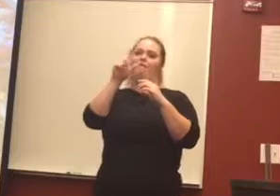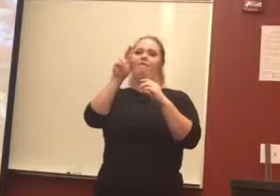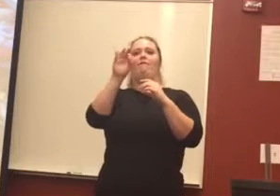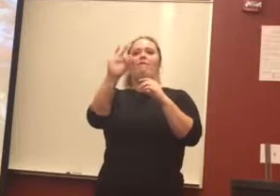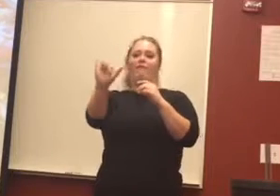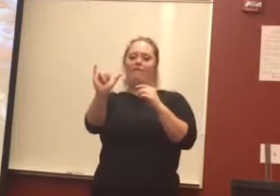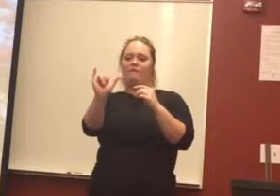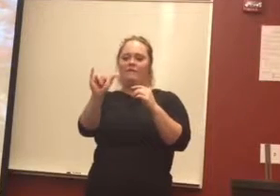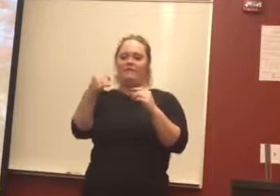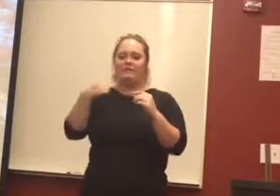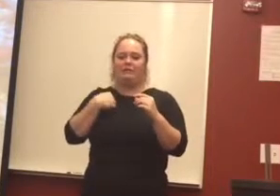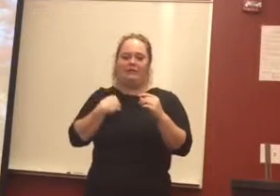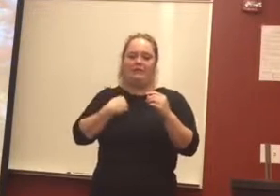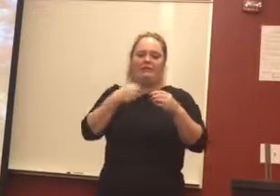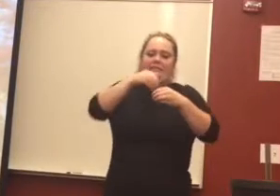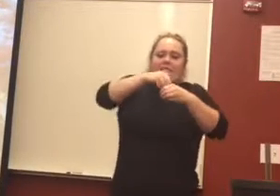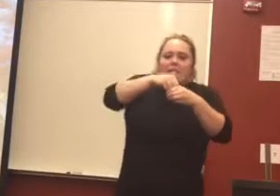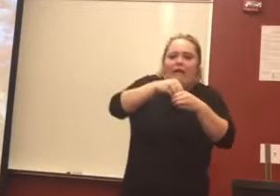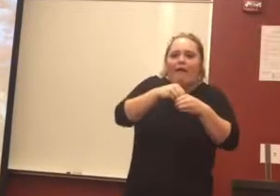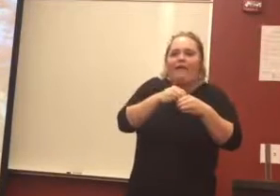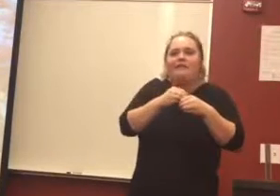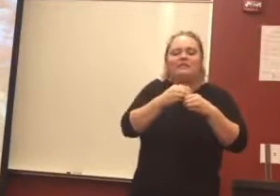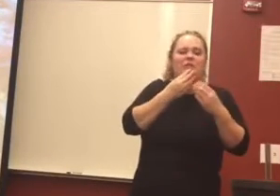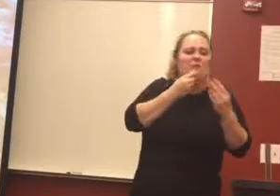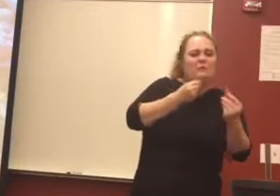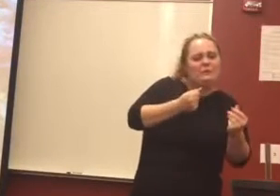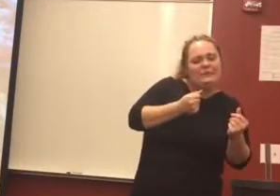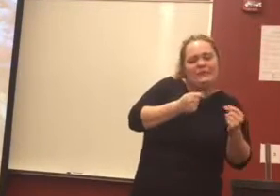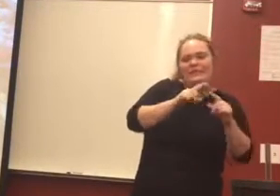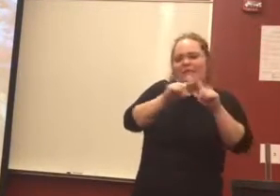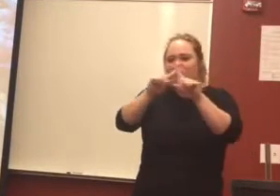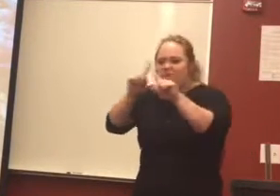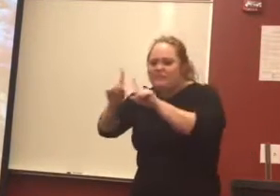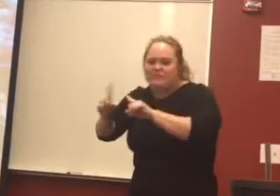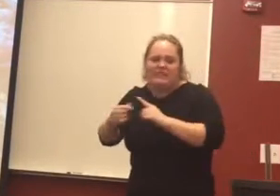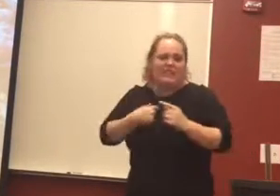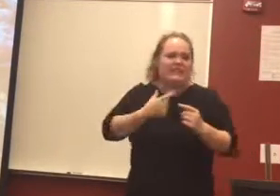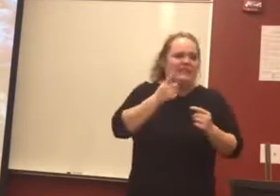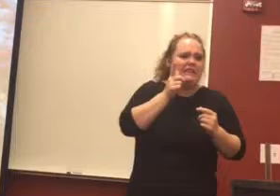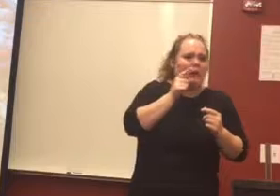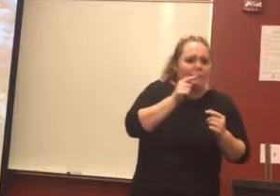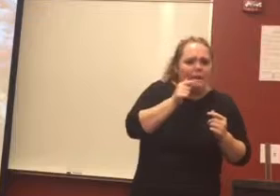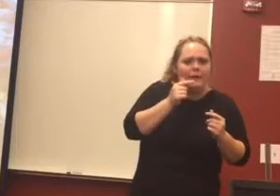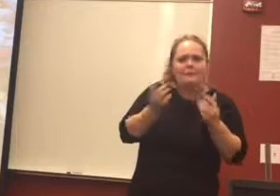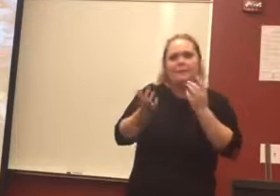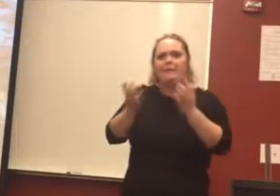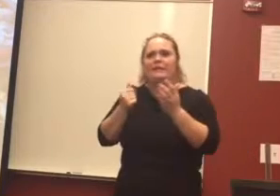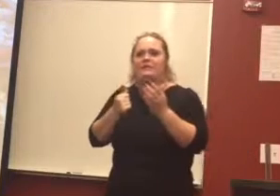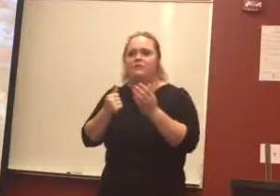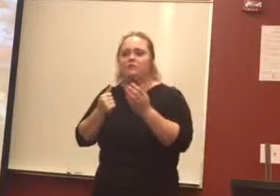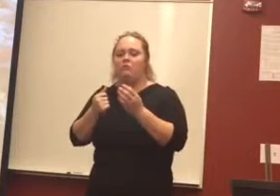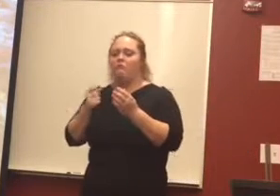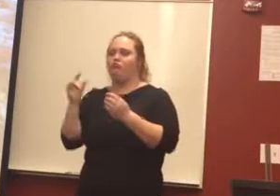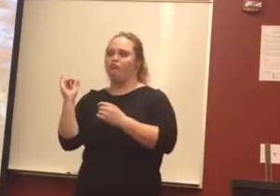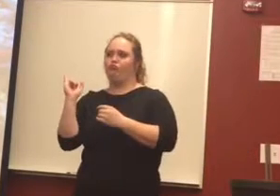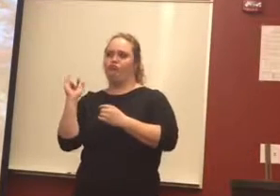sweet one, and I think it was lemon. I don't remember. But they had some with shrimp inside of it. It was so good.